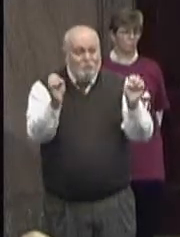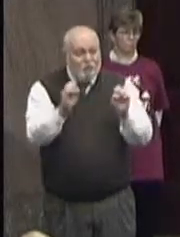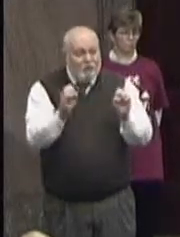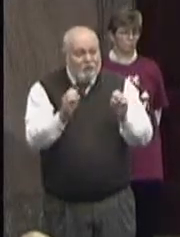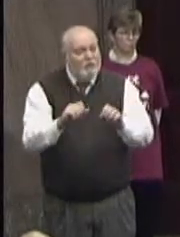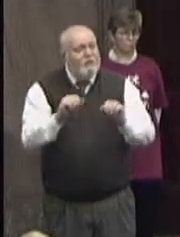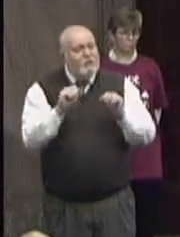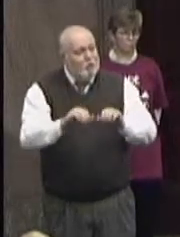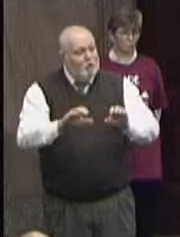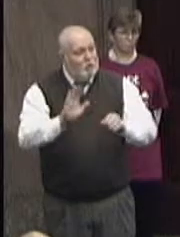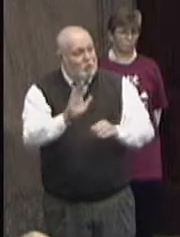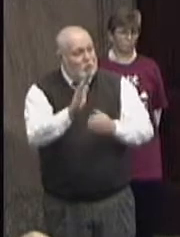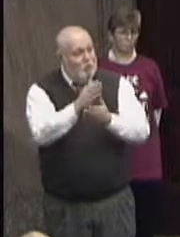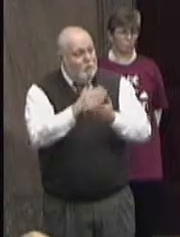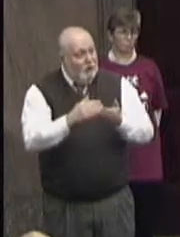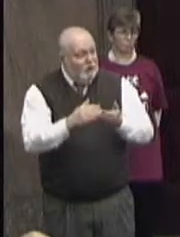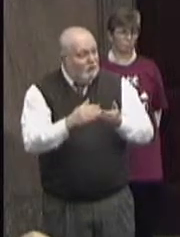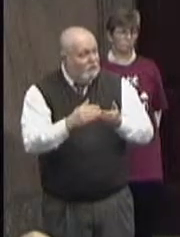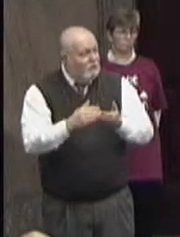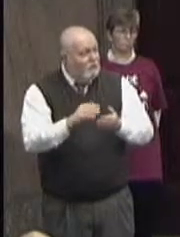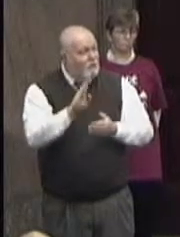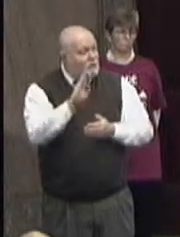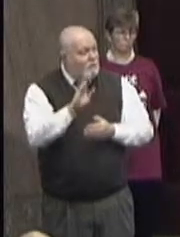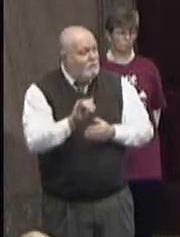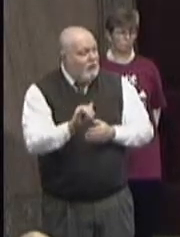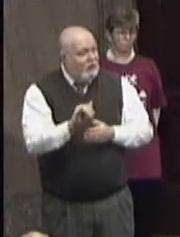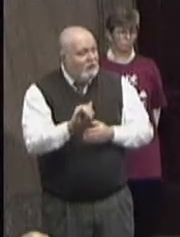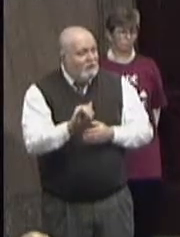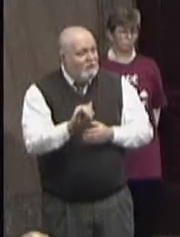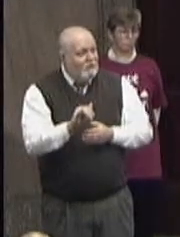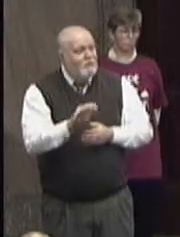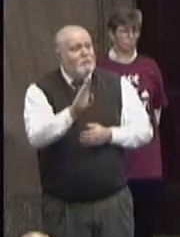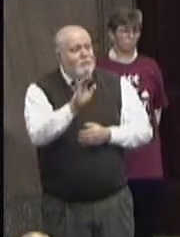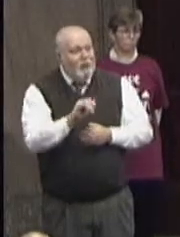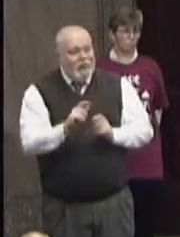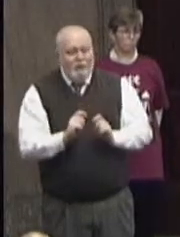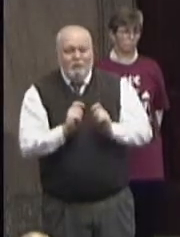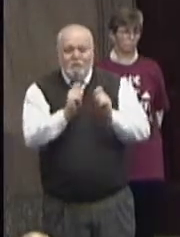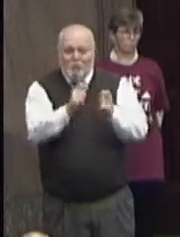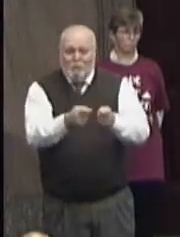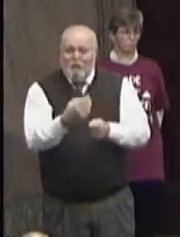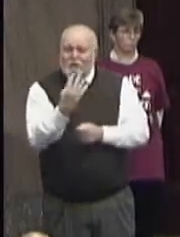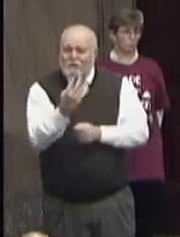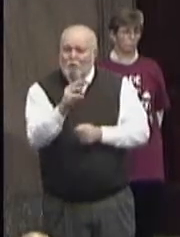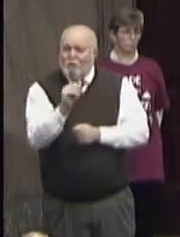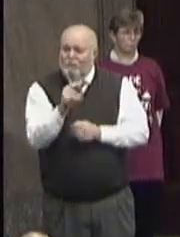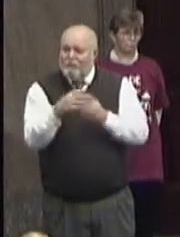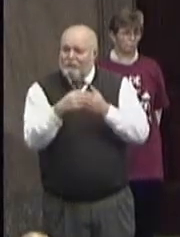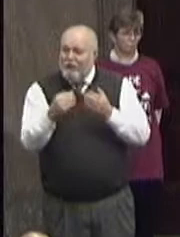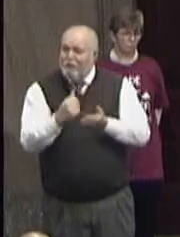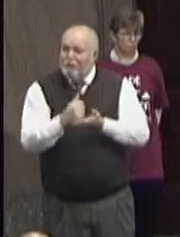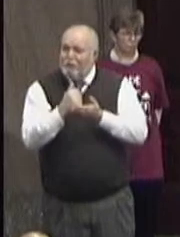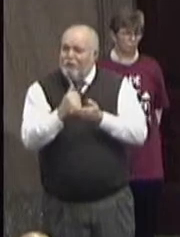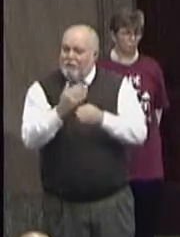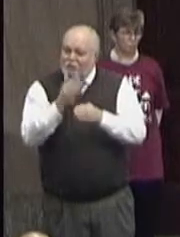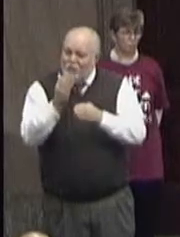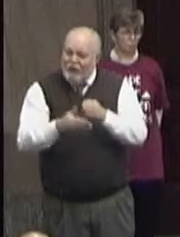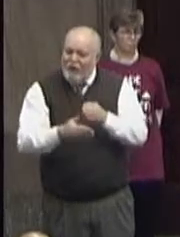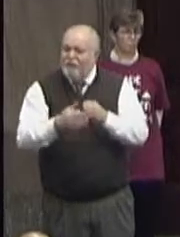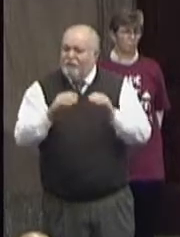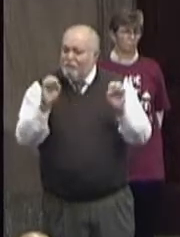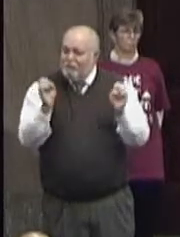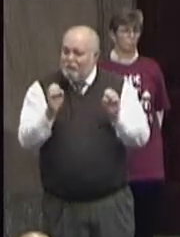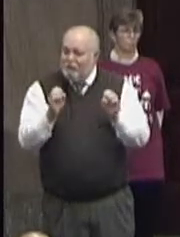able to do your part by appropriating $4 million to help end this crisis. Is